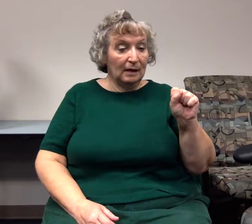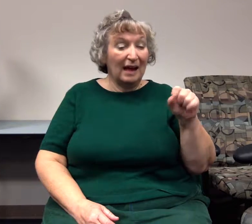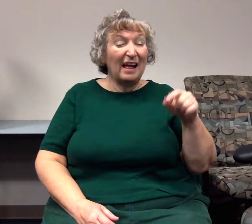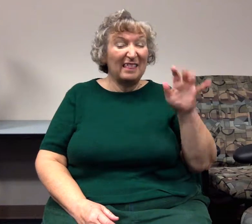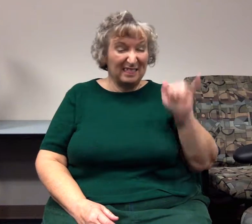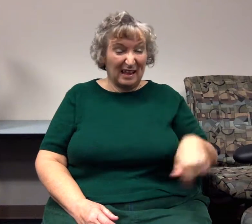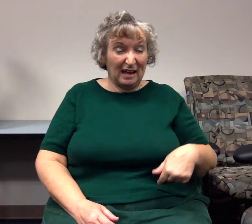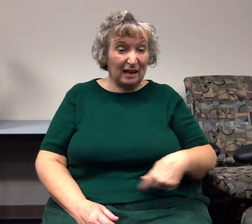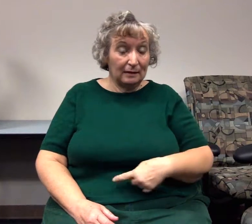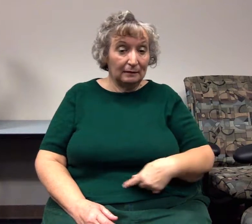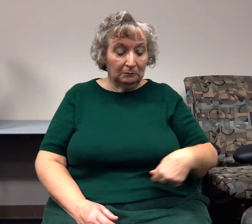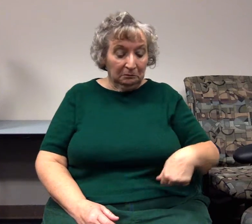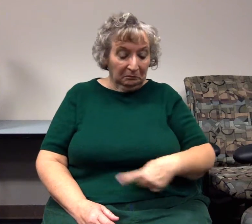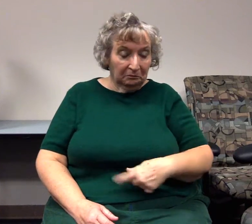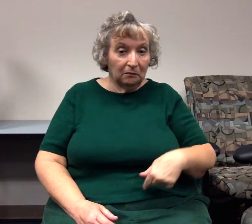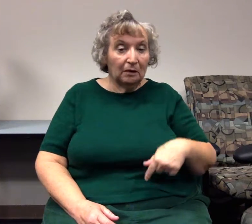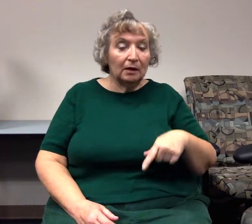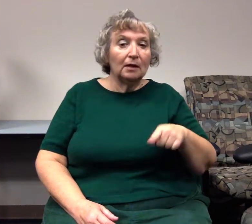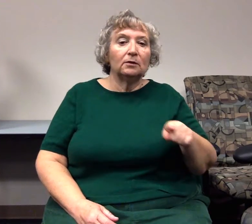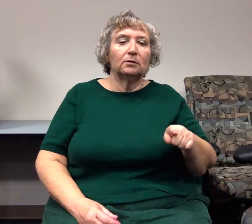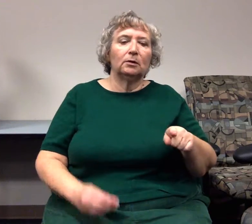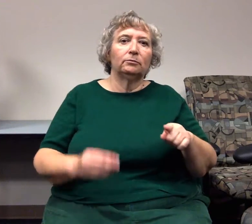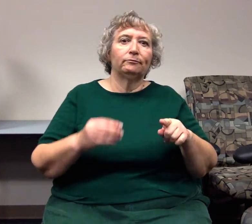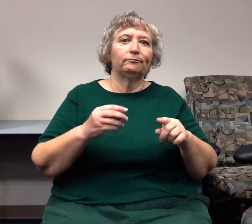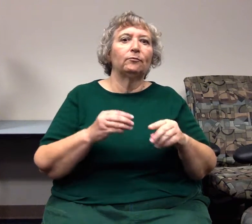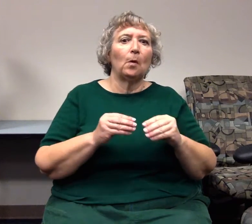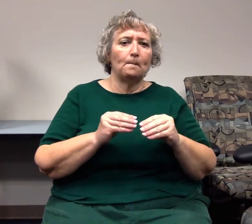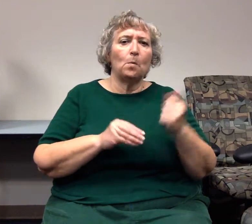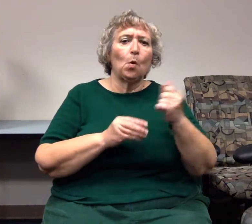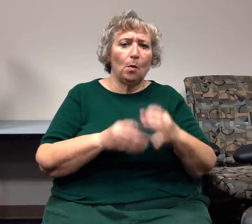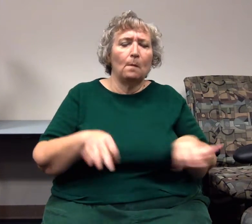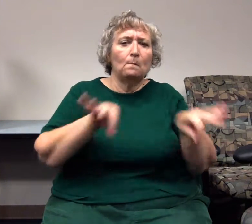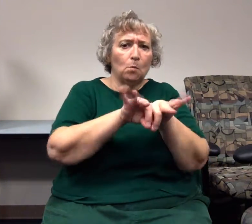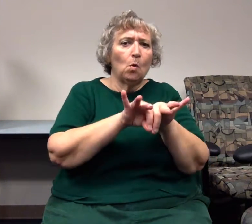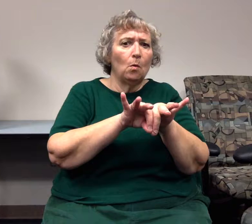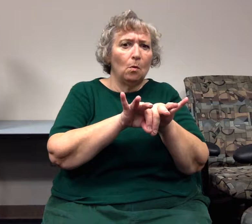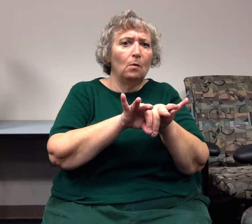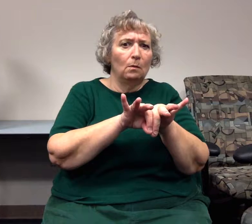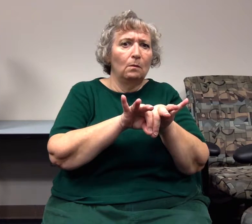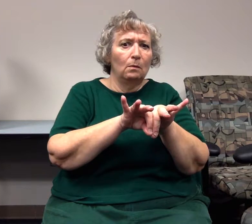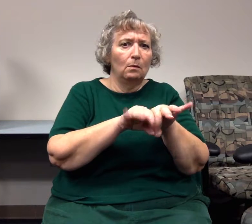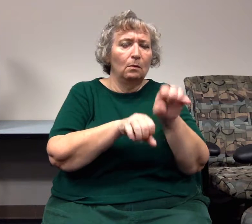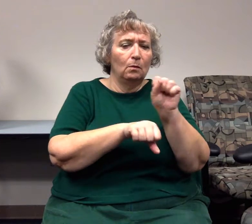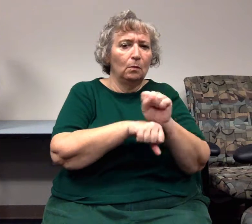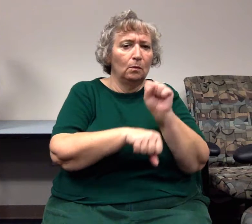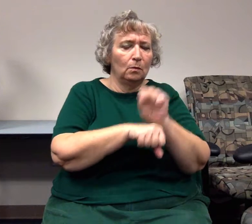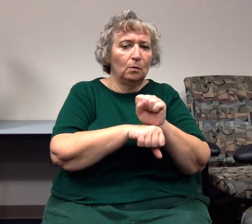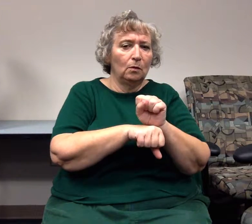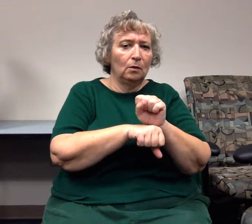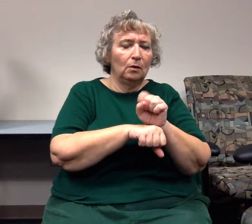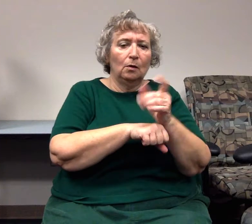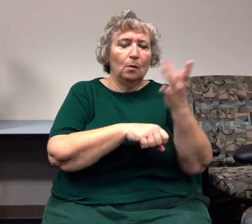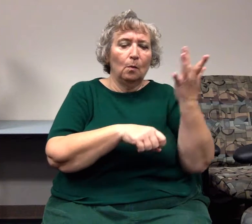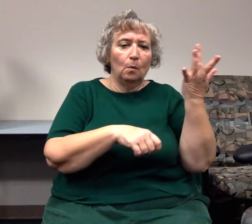that time, when the food is in the digestive system and in the intestines, the food is